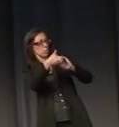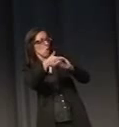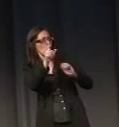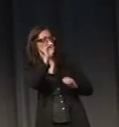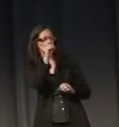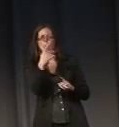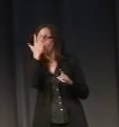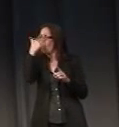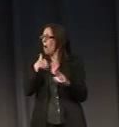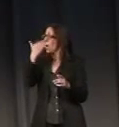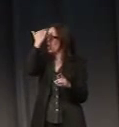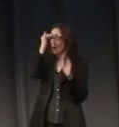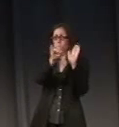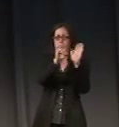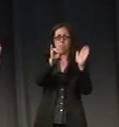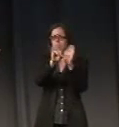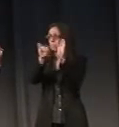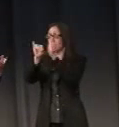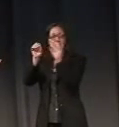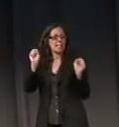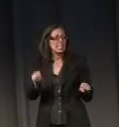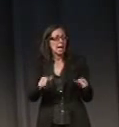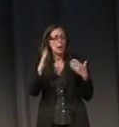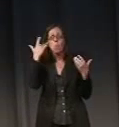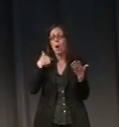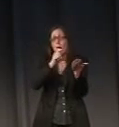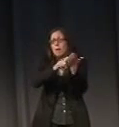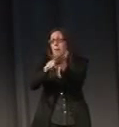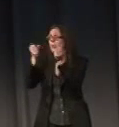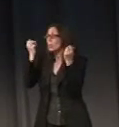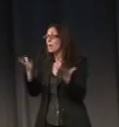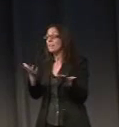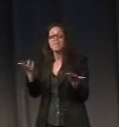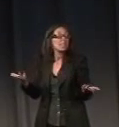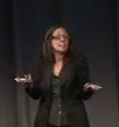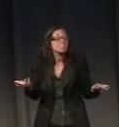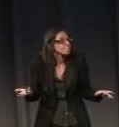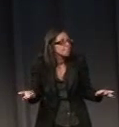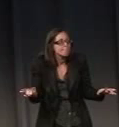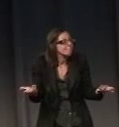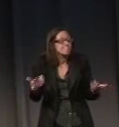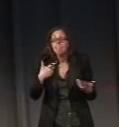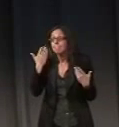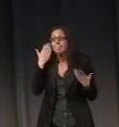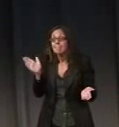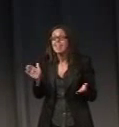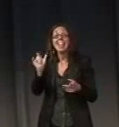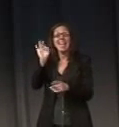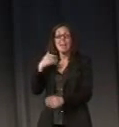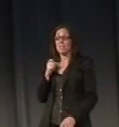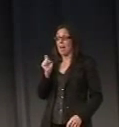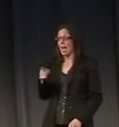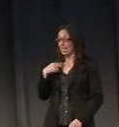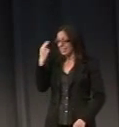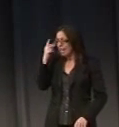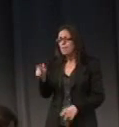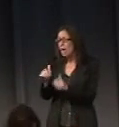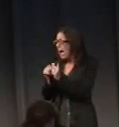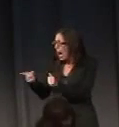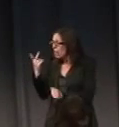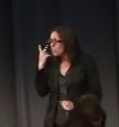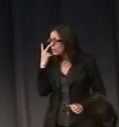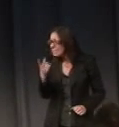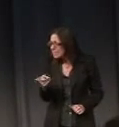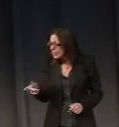take for granted the fact that this thing works so effortless. If I ask my nephew how you see, he says, I open my eyes, dummy. I mean, Uncle Bevel, that's not a